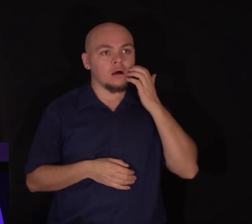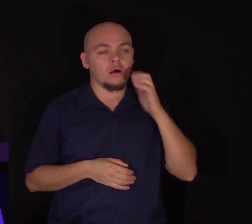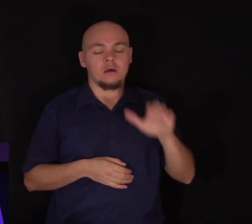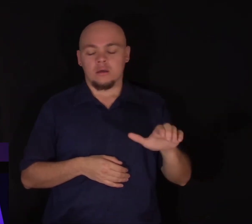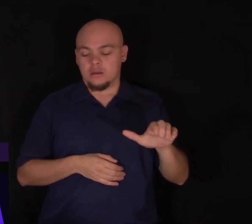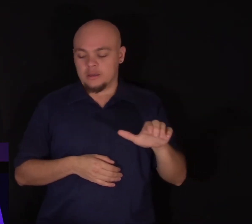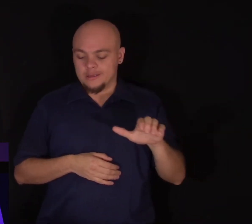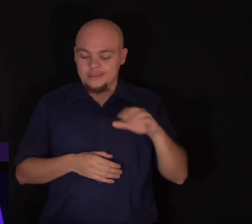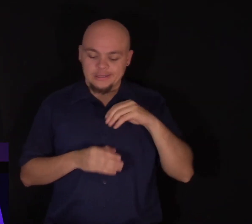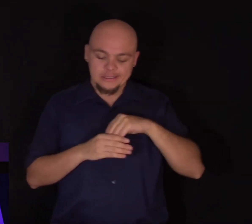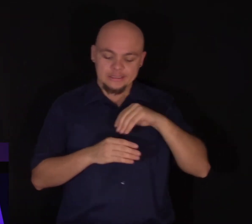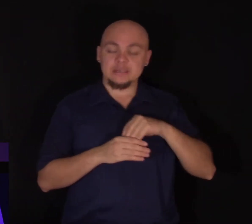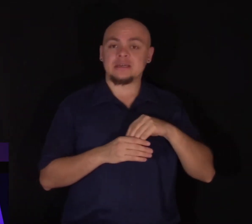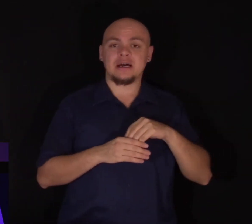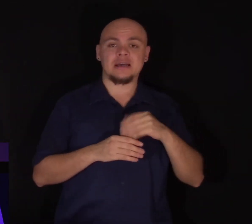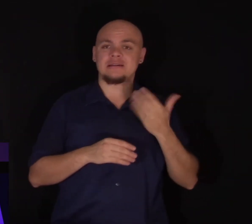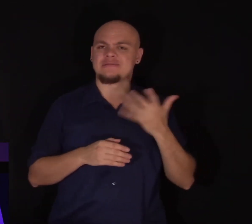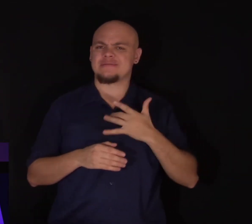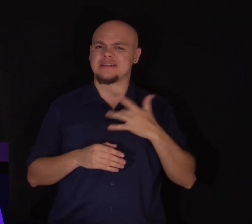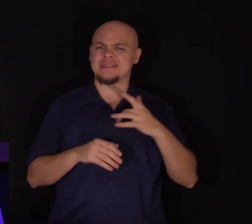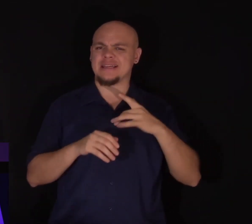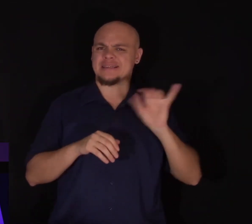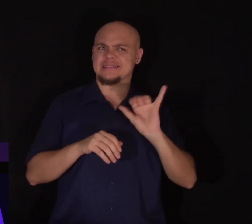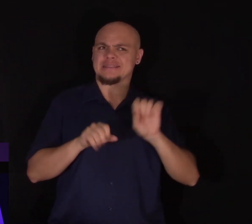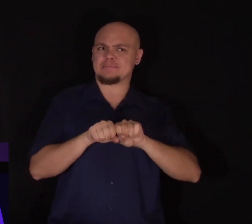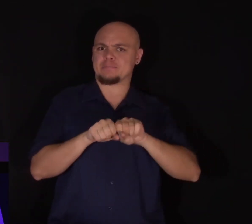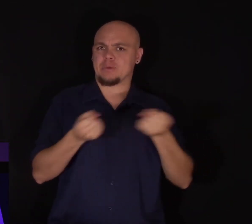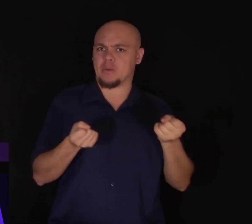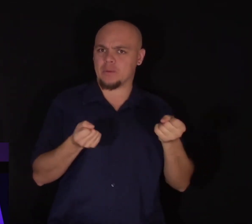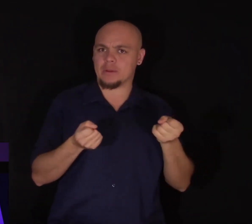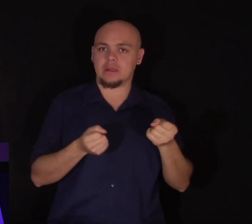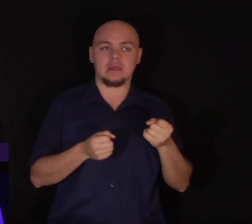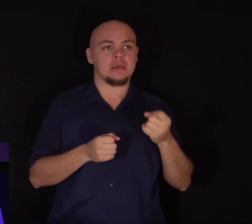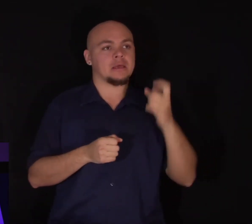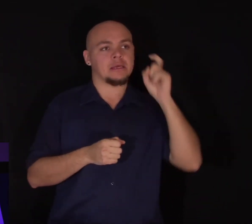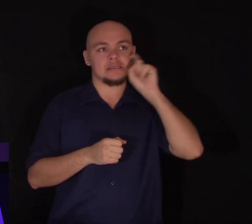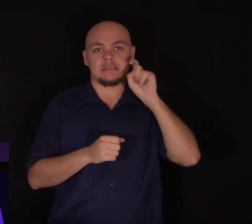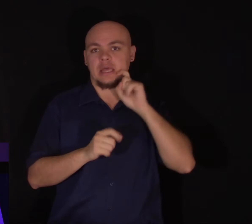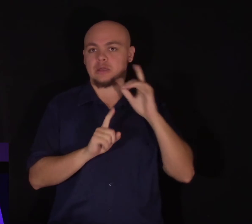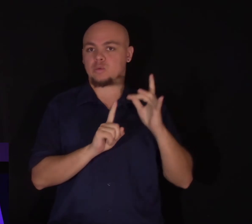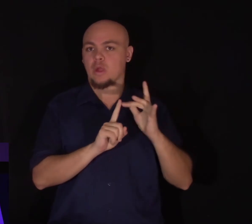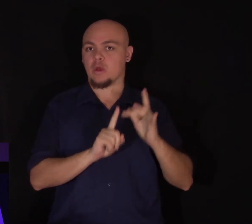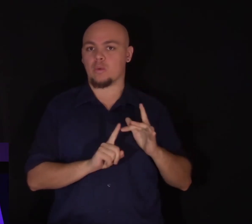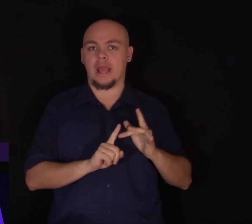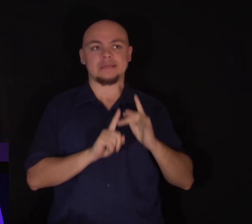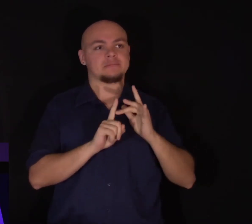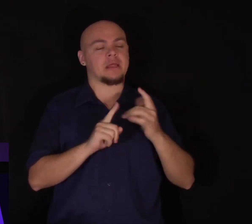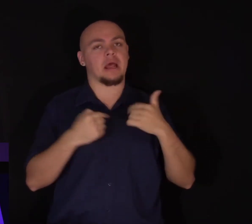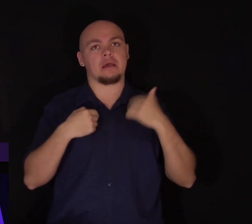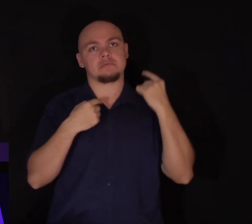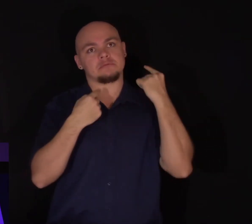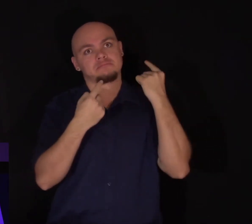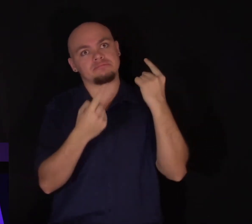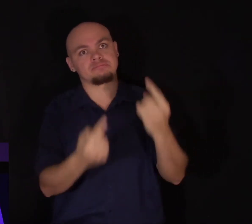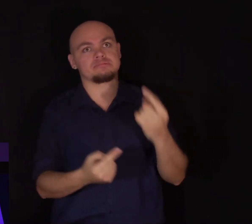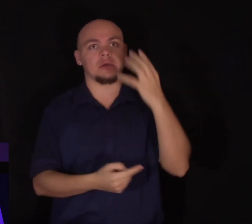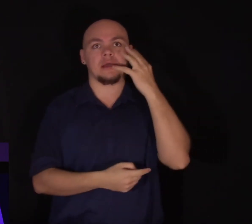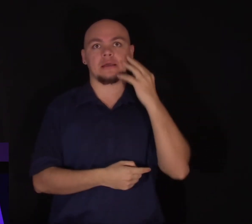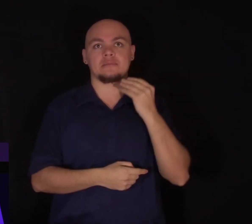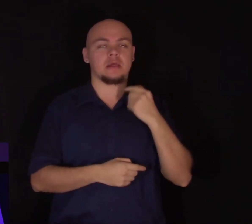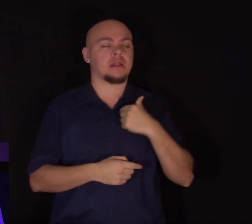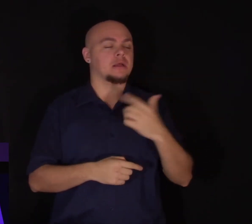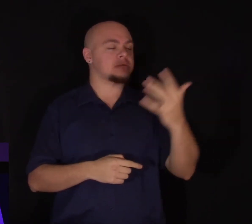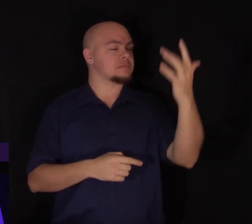something inside me sort of snapped. I've been dealing with sexual harassment for as long as I could remember, and I've been brushing it off, and I was so over